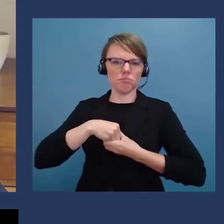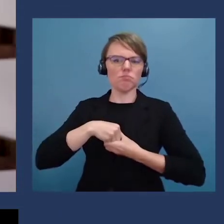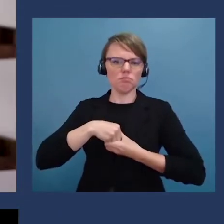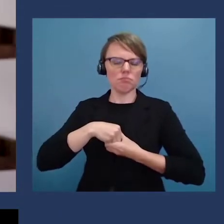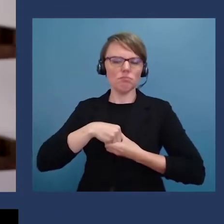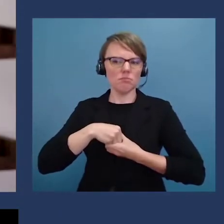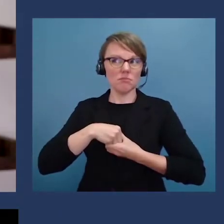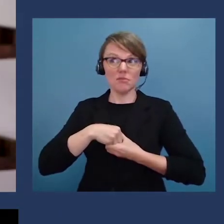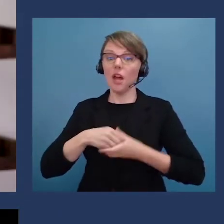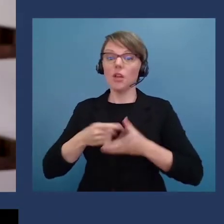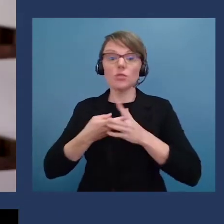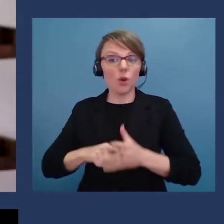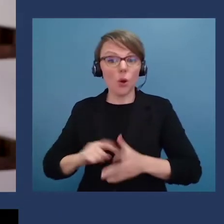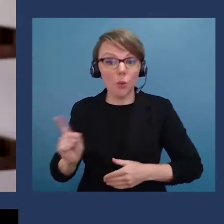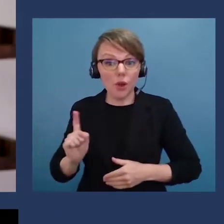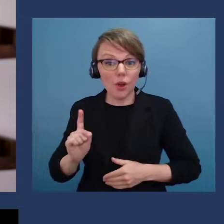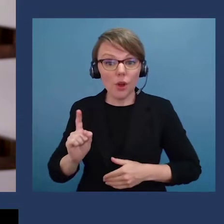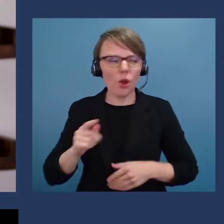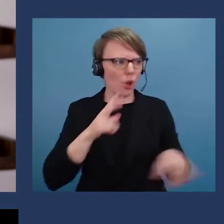Wow, thank you.